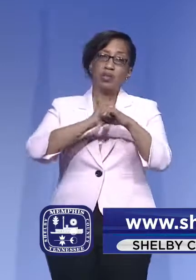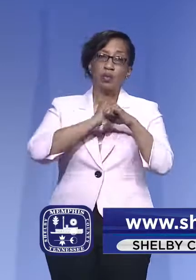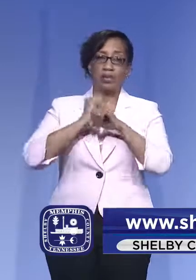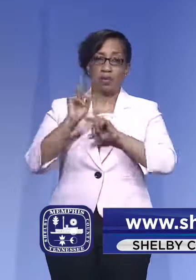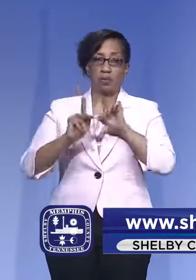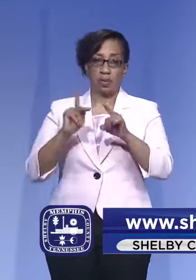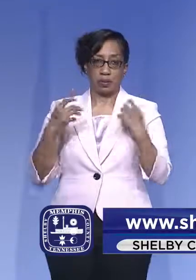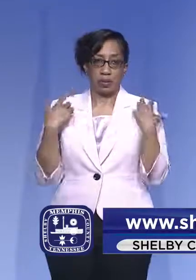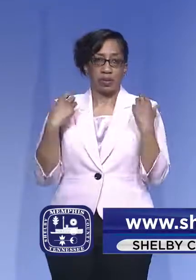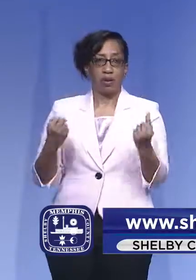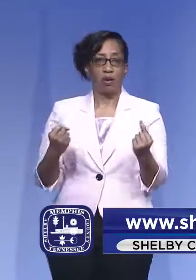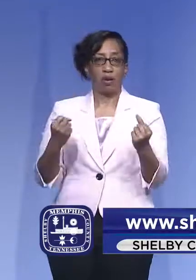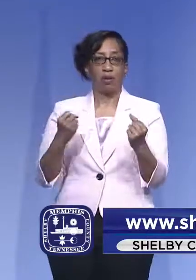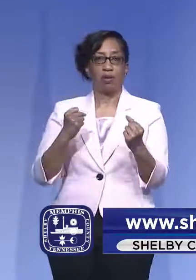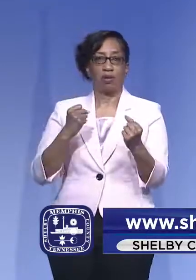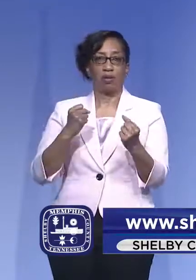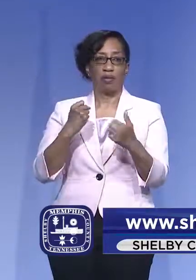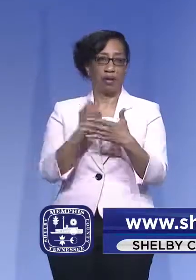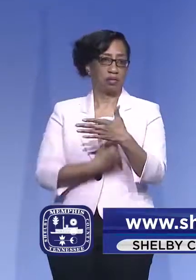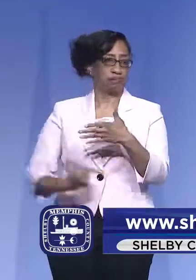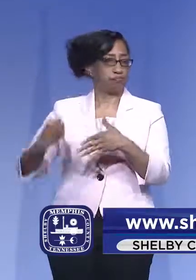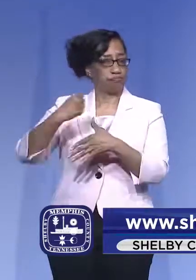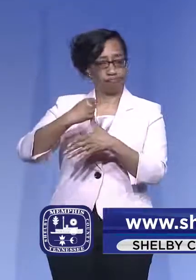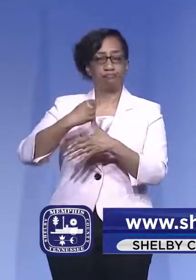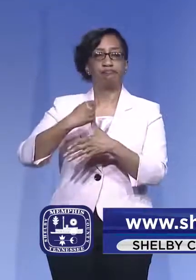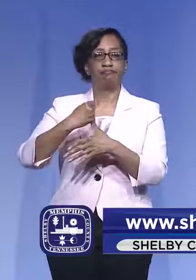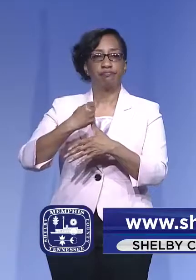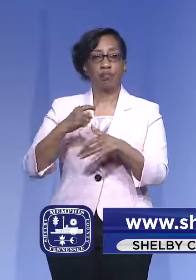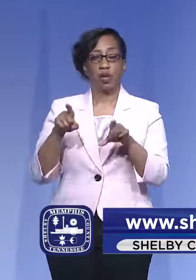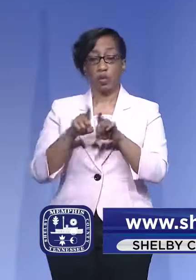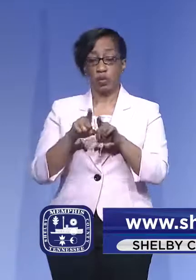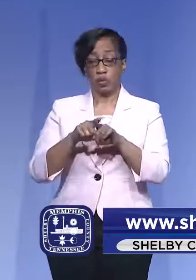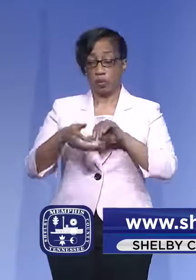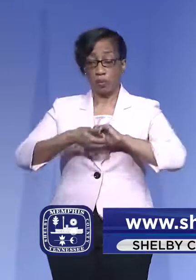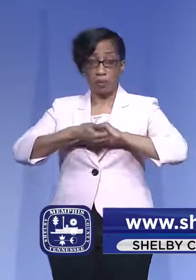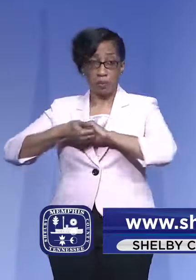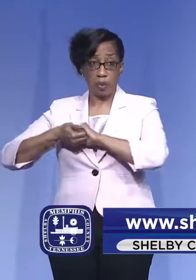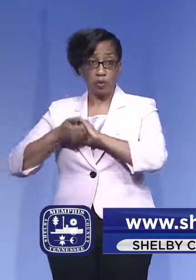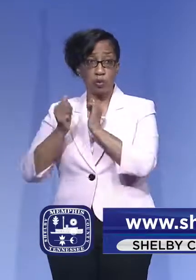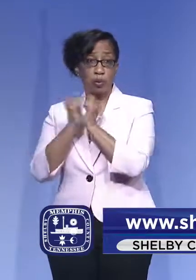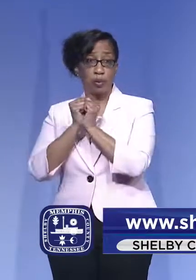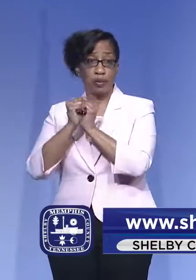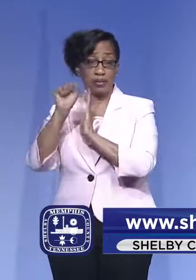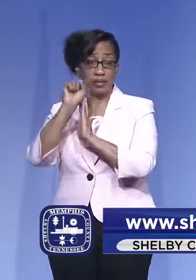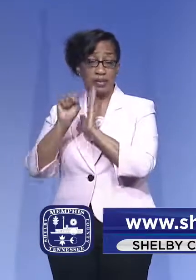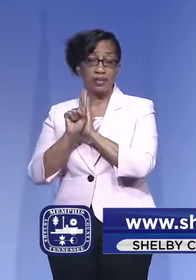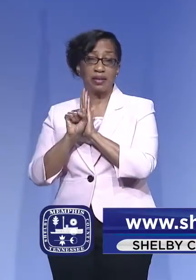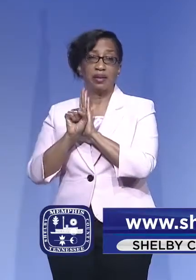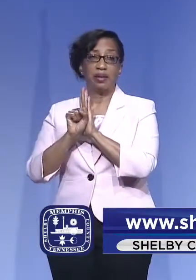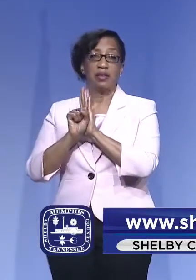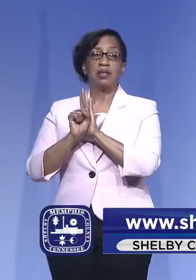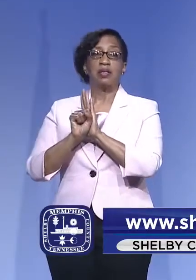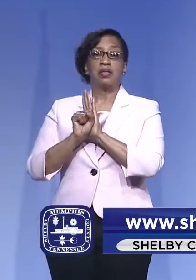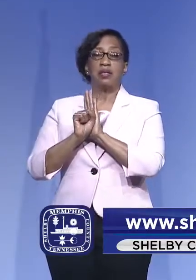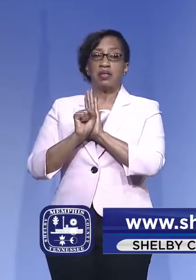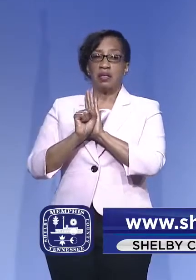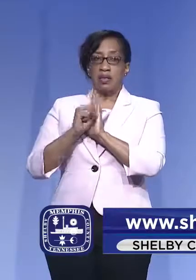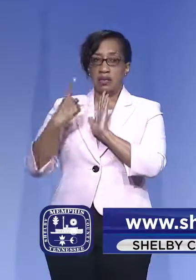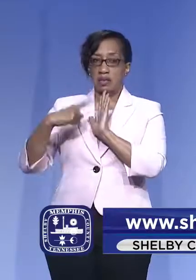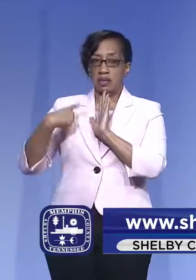it. As far as our partnership with the state, one of the things that I know it's